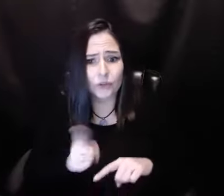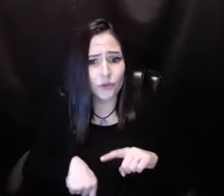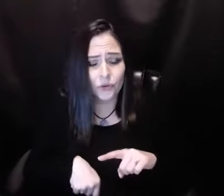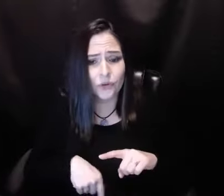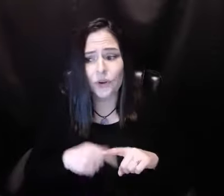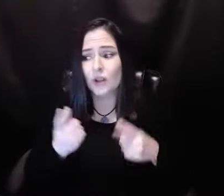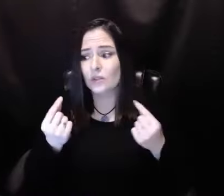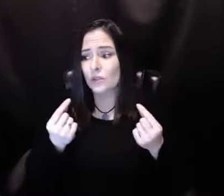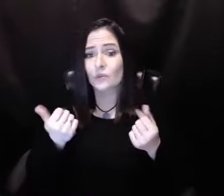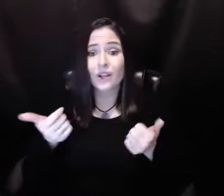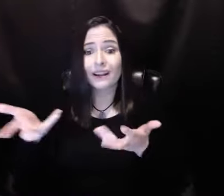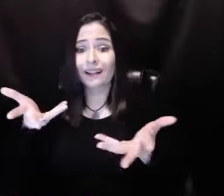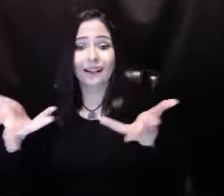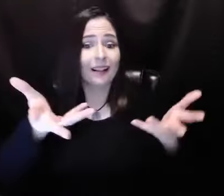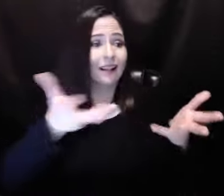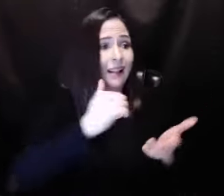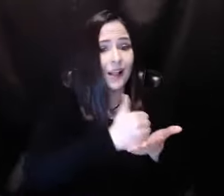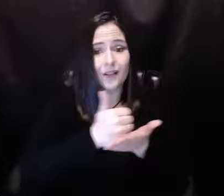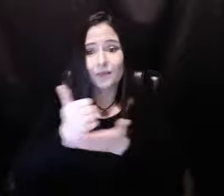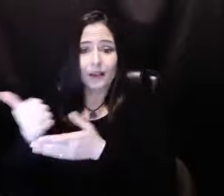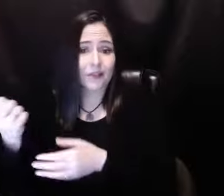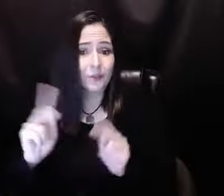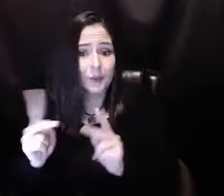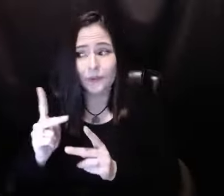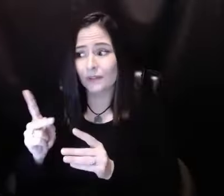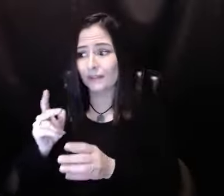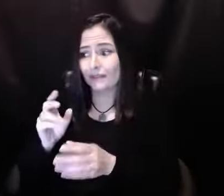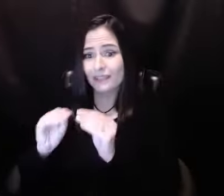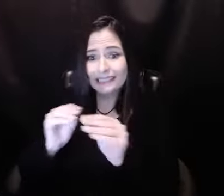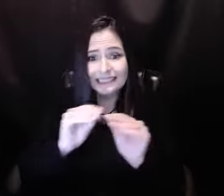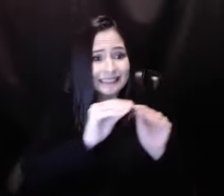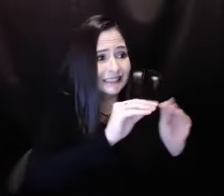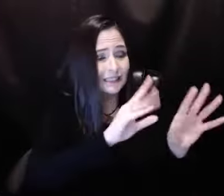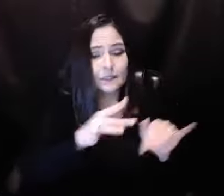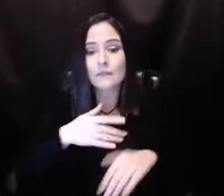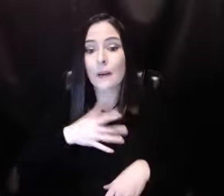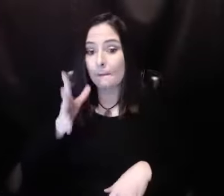console myself. All I was doing was keep everybody upright, fix everybody.